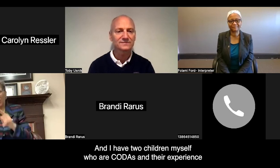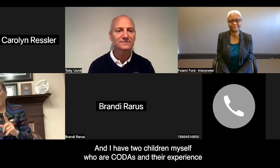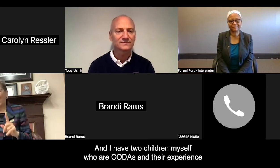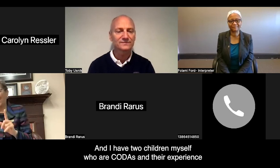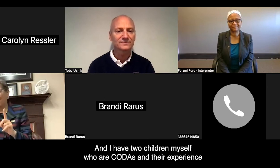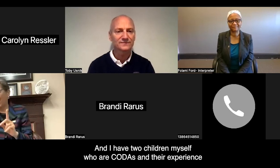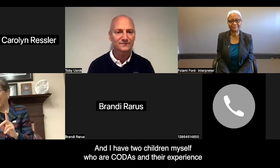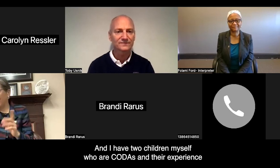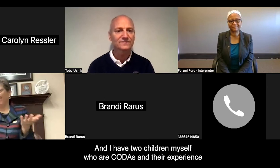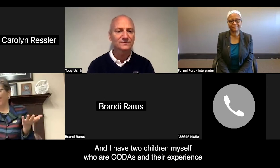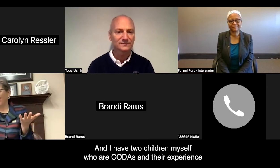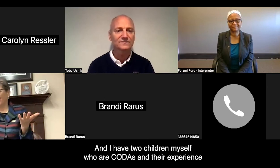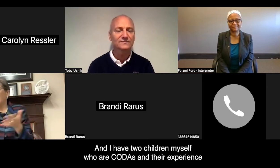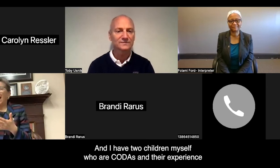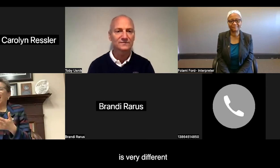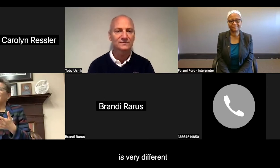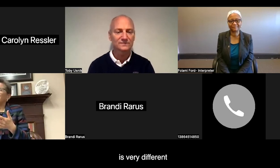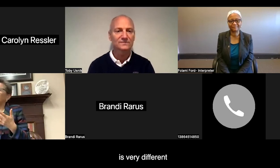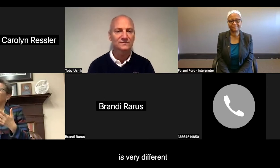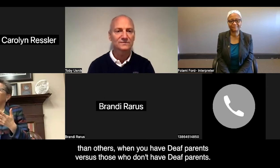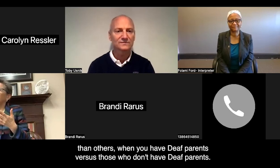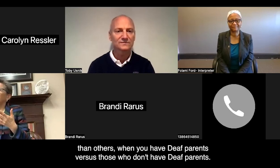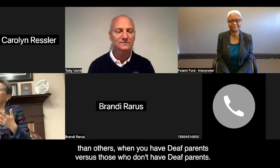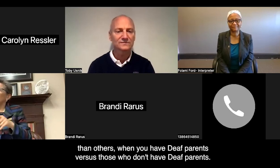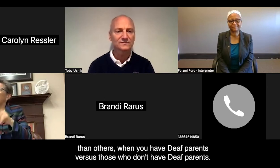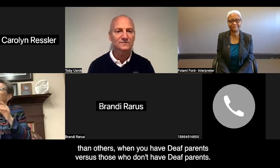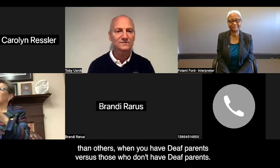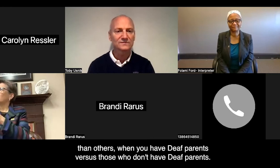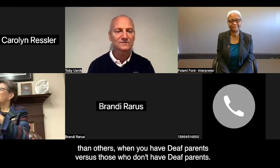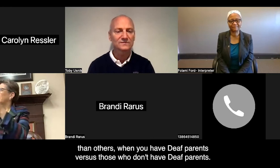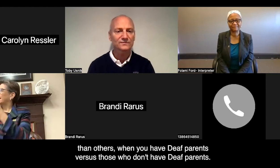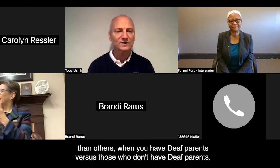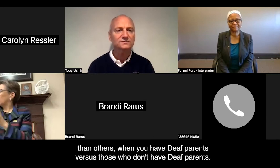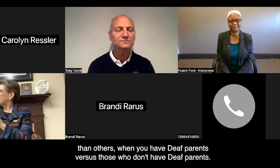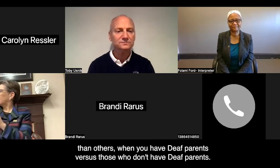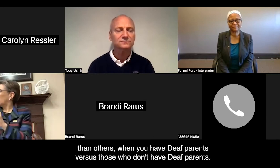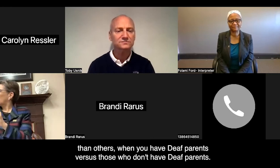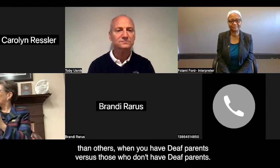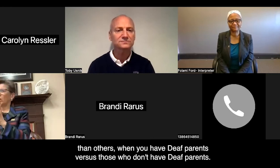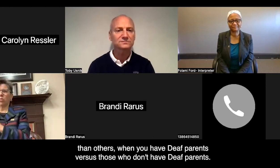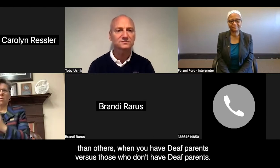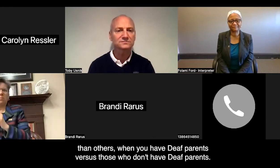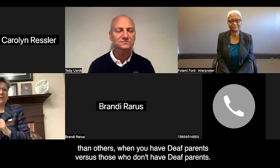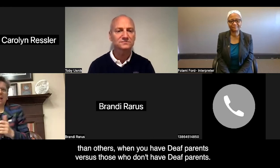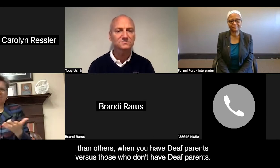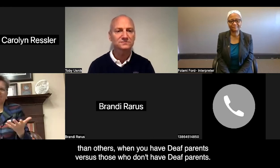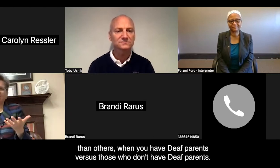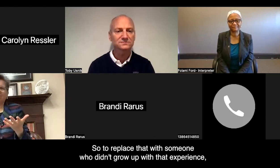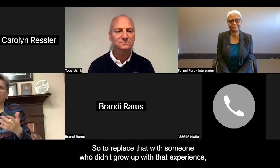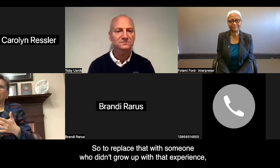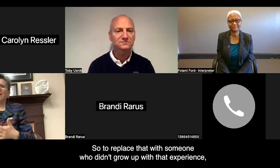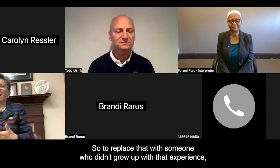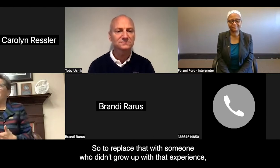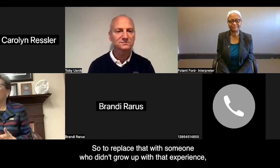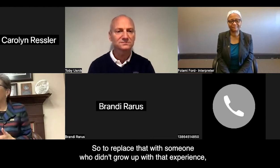and their experience is very different than others when you have deaf parents versus those who don't have deaf parents. So to replace that with